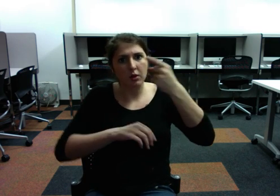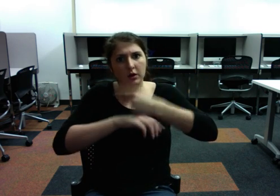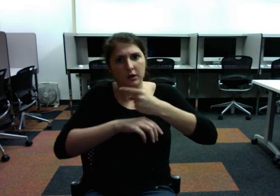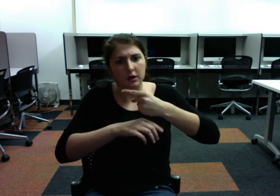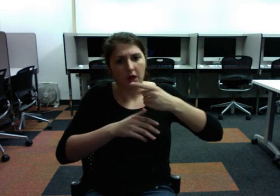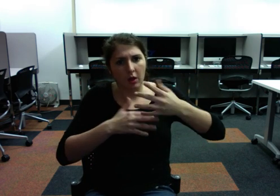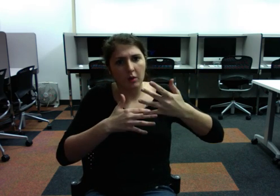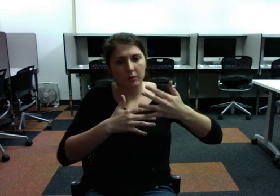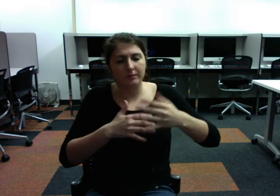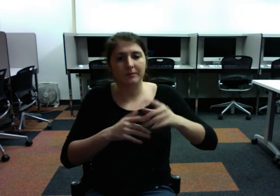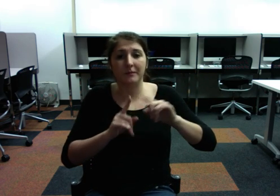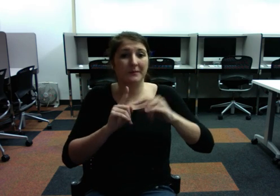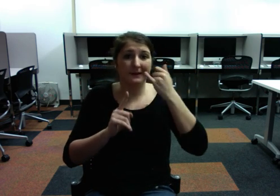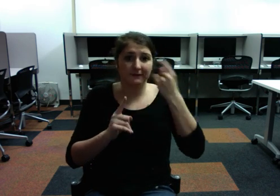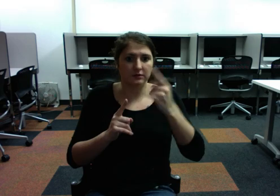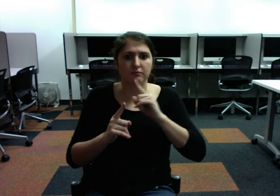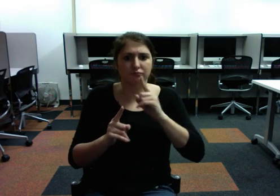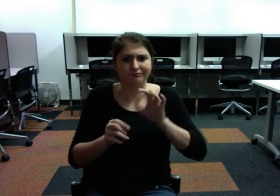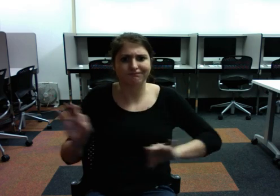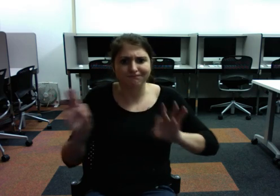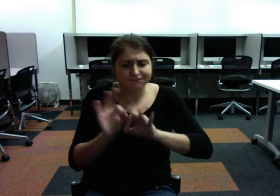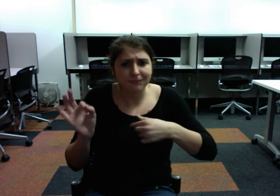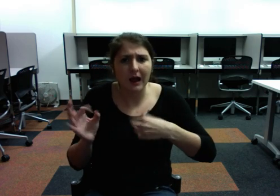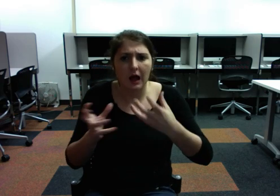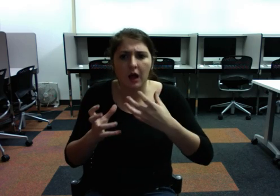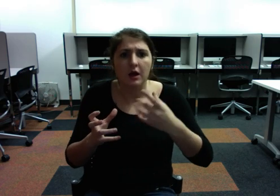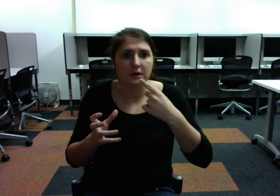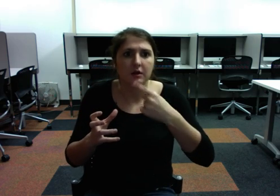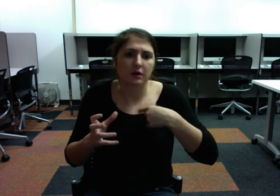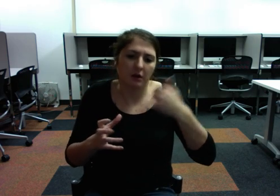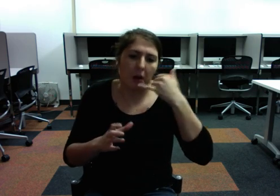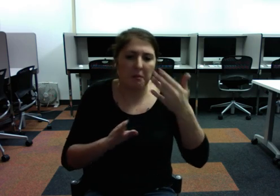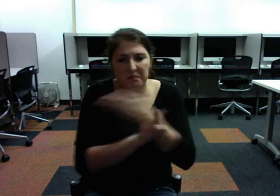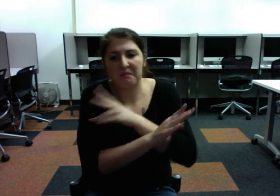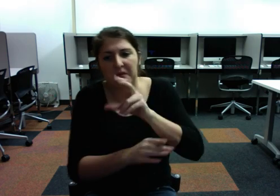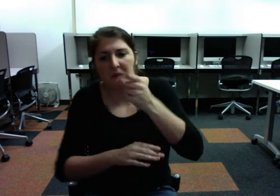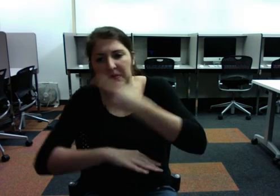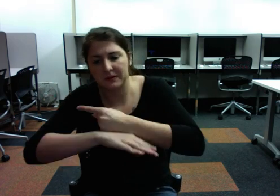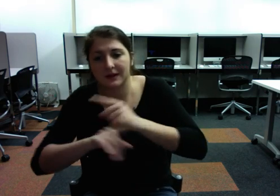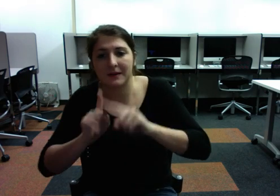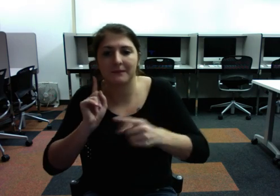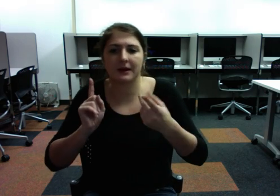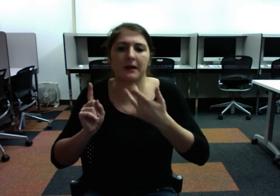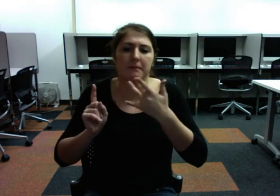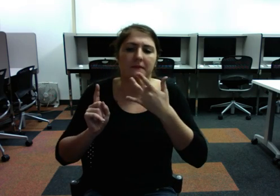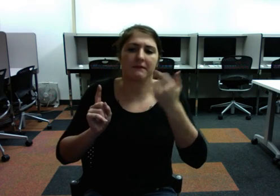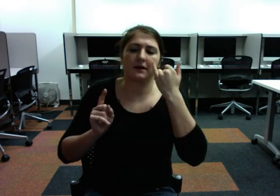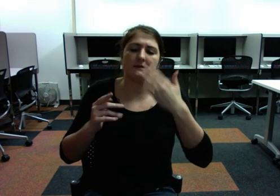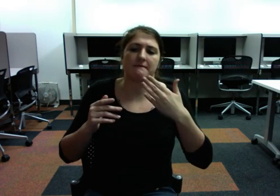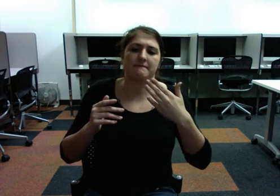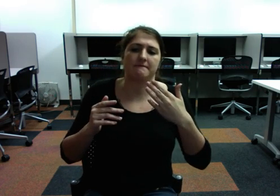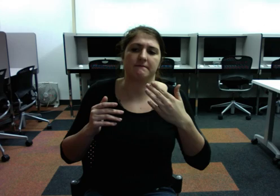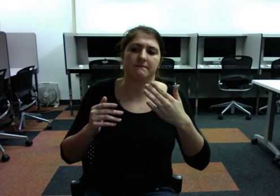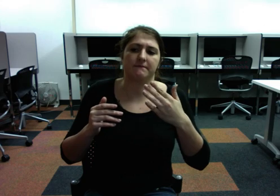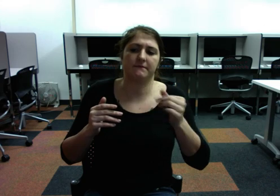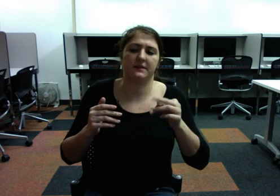30 days. But I like my clients touching base with me every 30 days because the law moves in 30-day intervals. You file